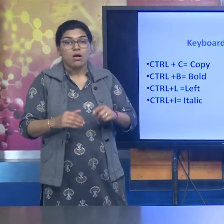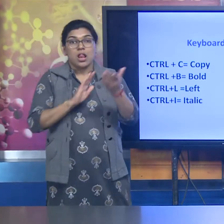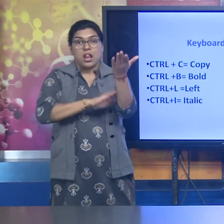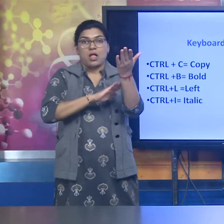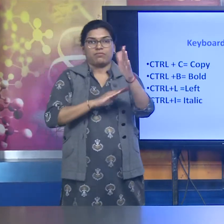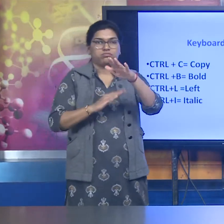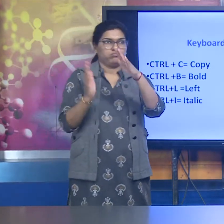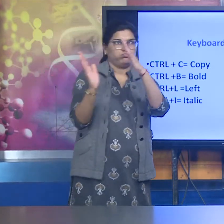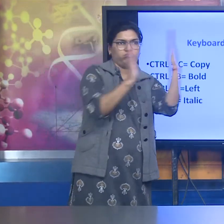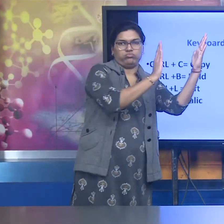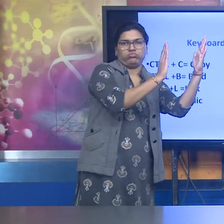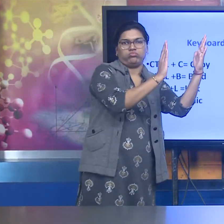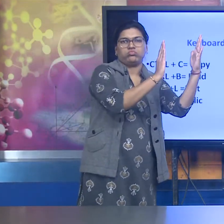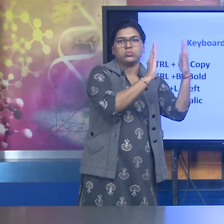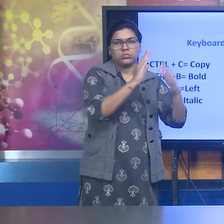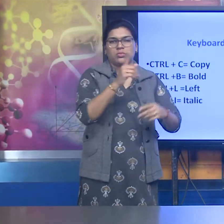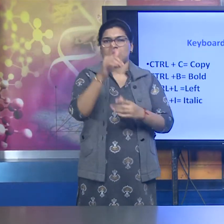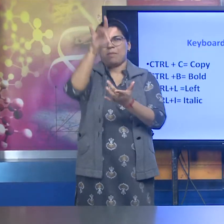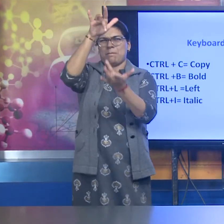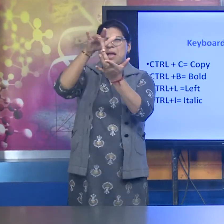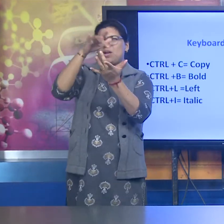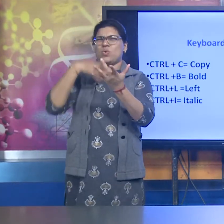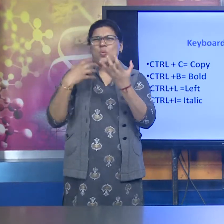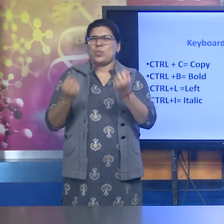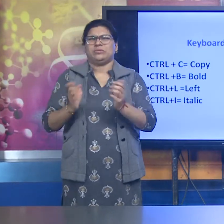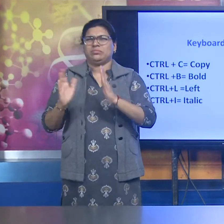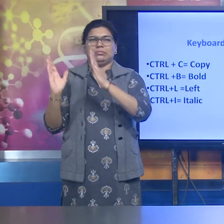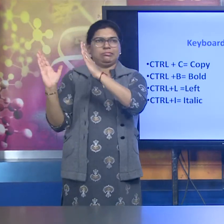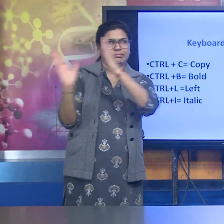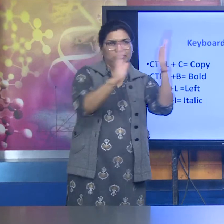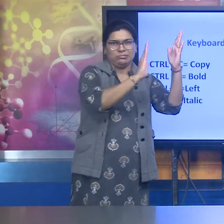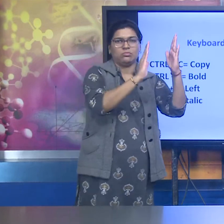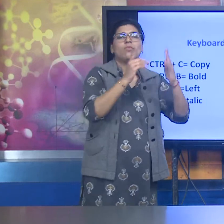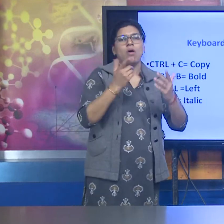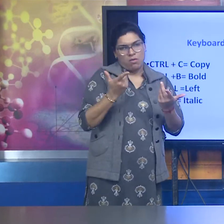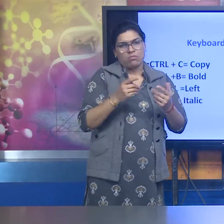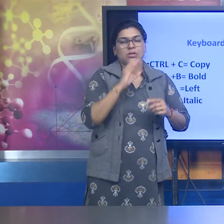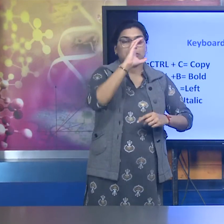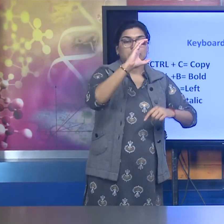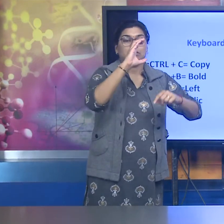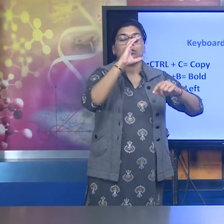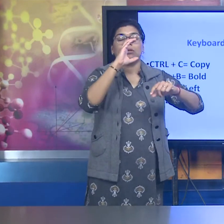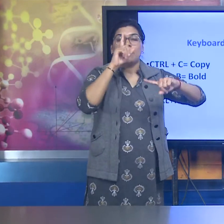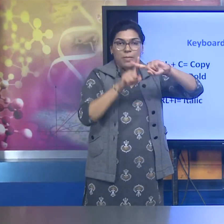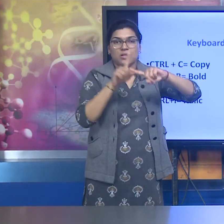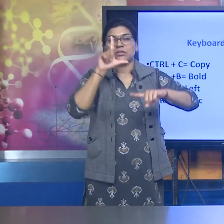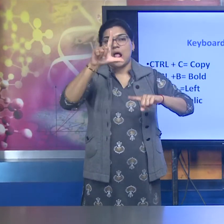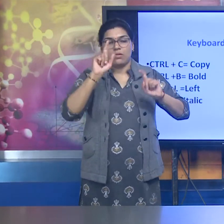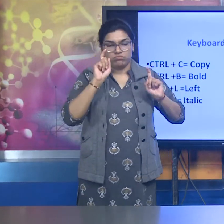Next, Control plus L, that